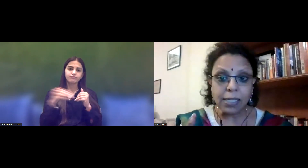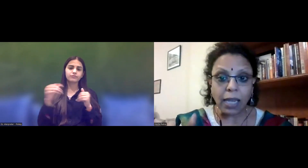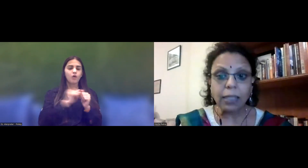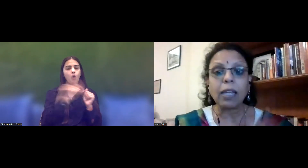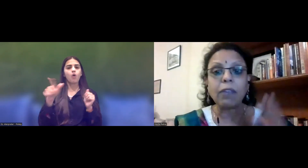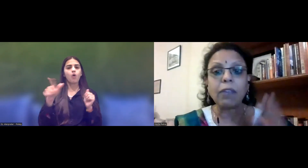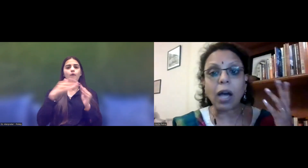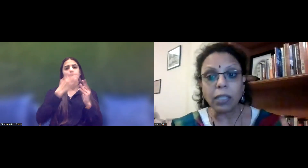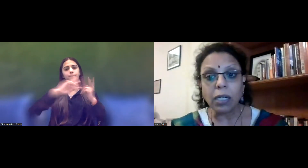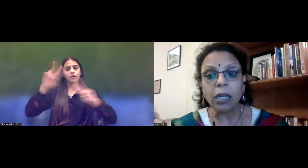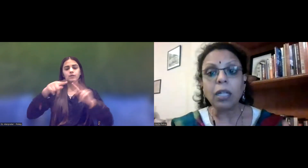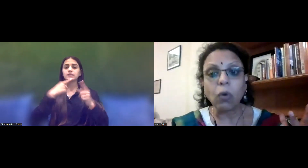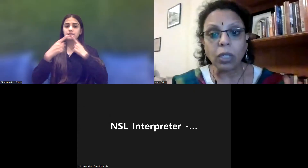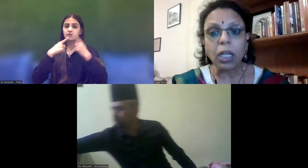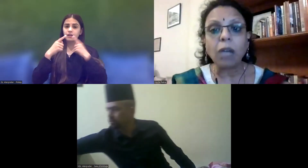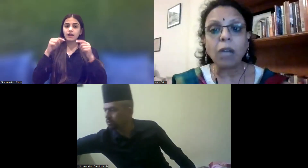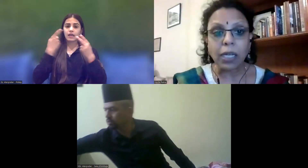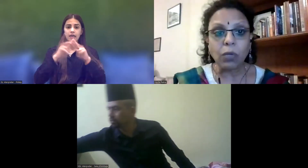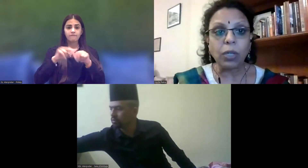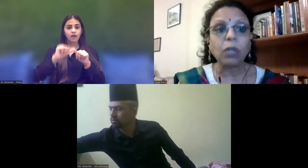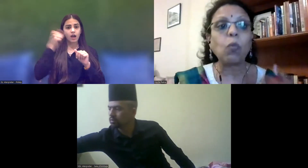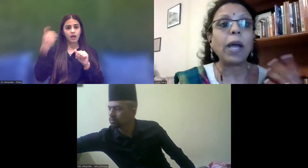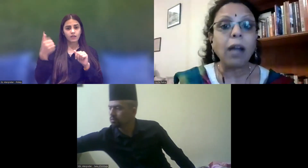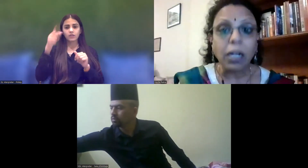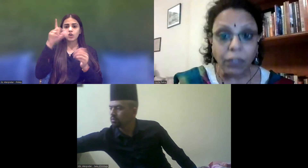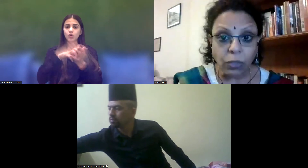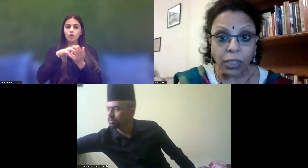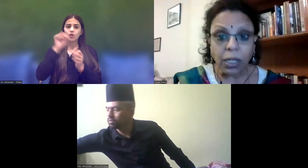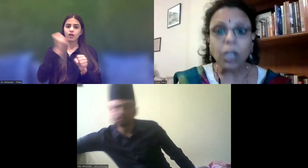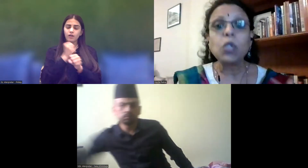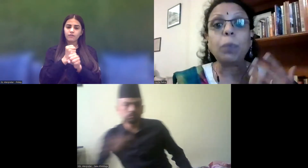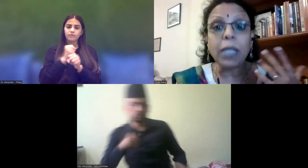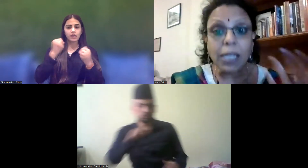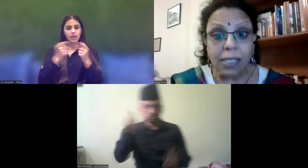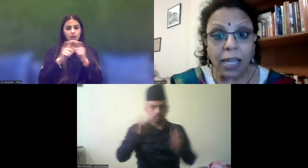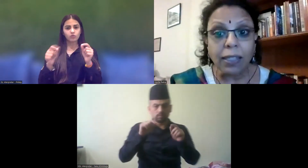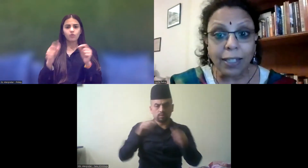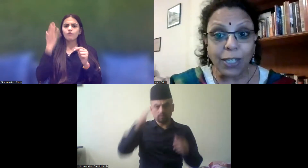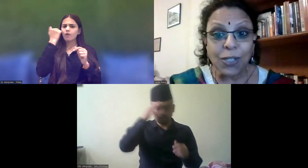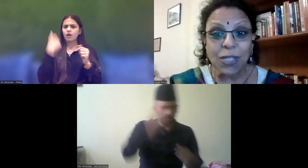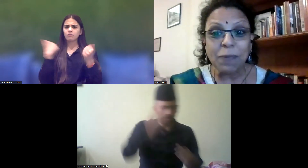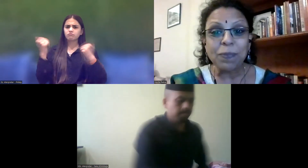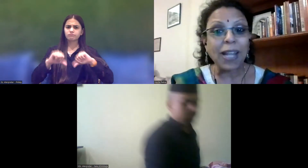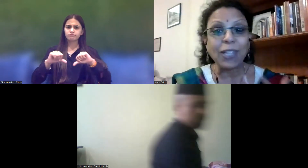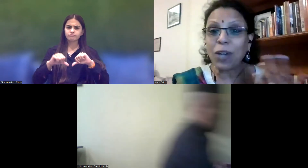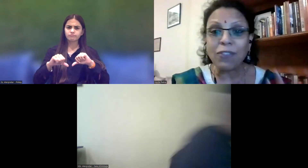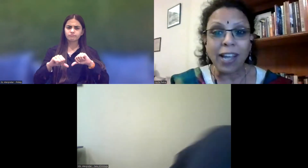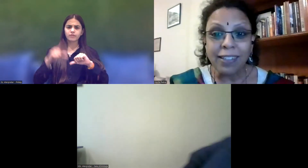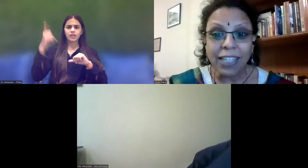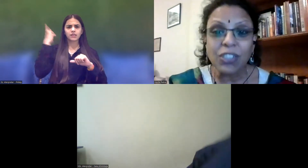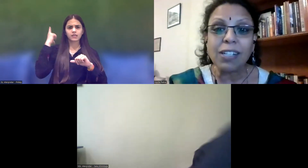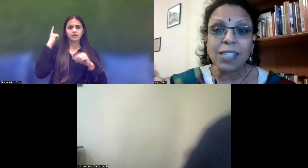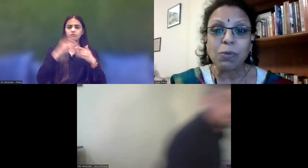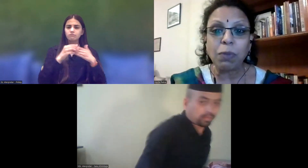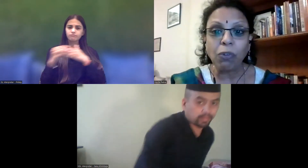start saying that if other local governments can do it, why can't we do it? So please take that leadership like you have done